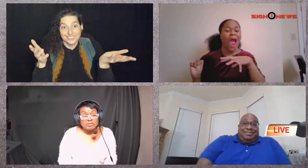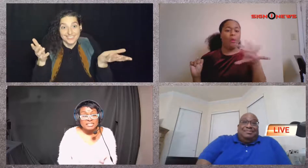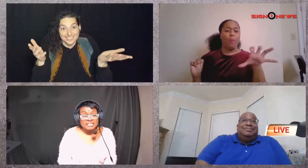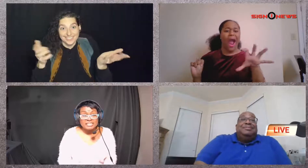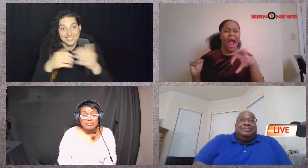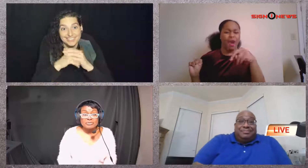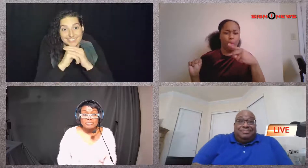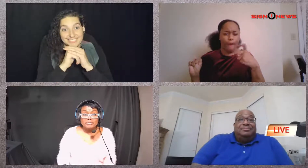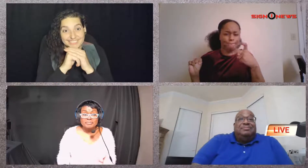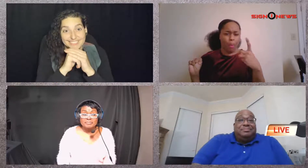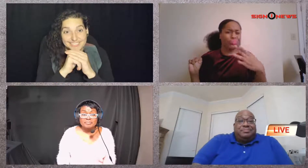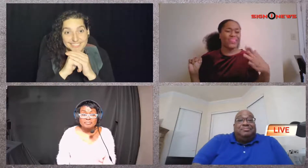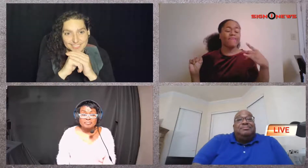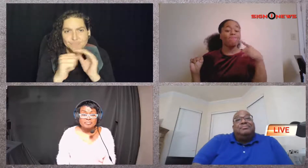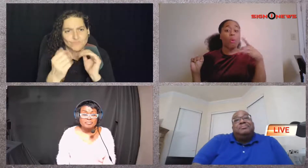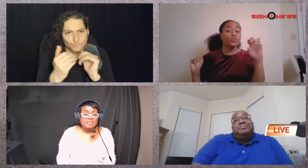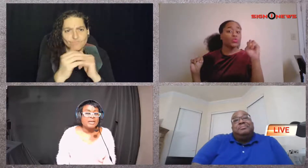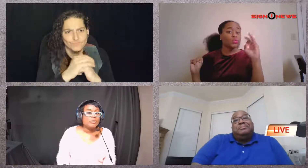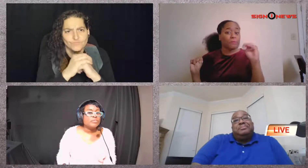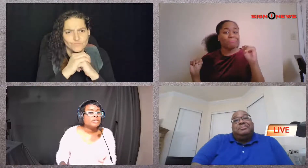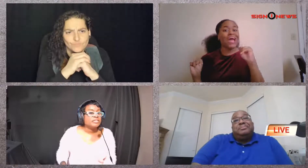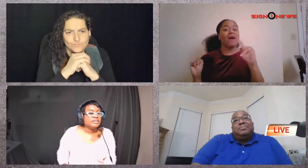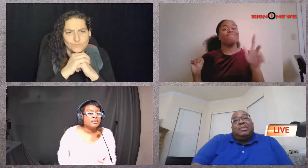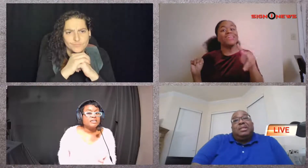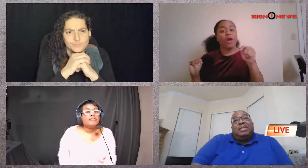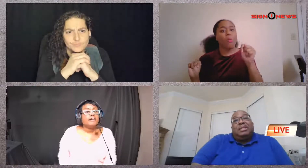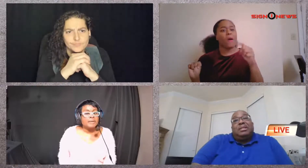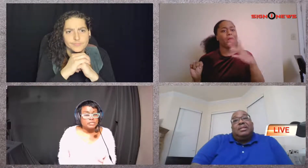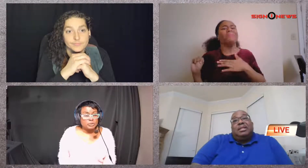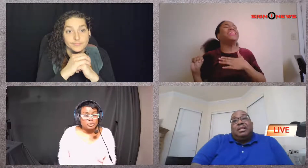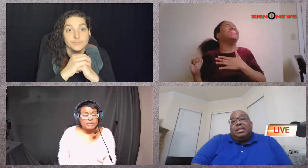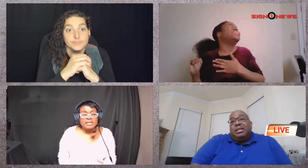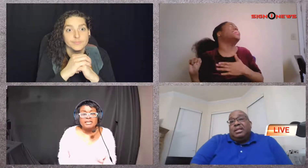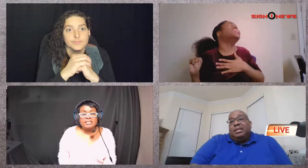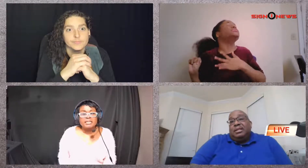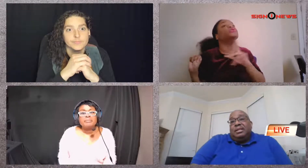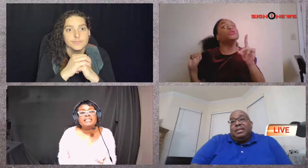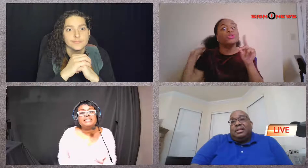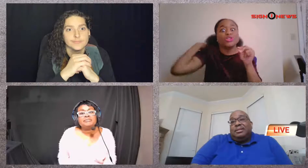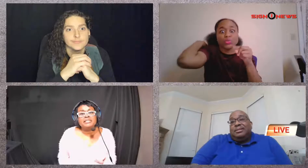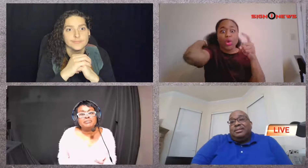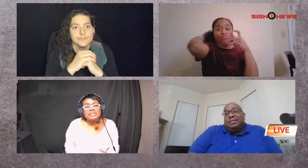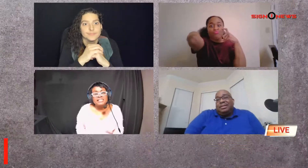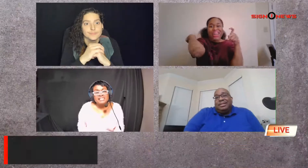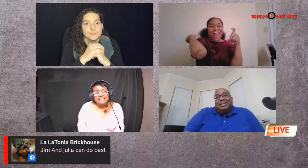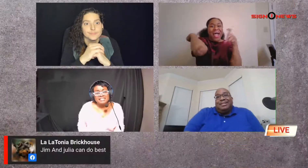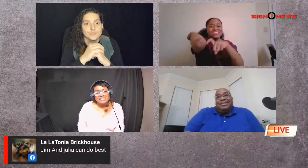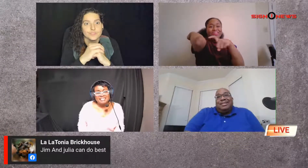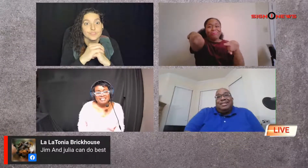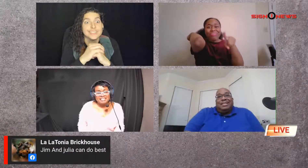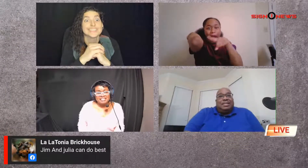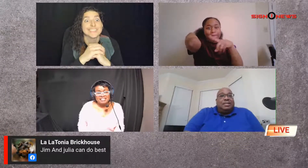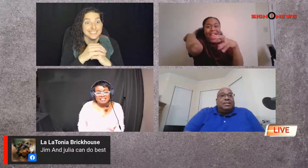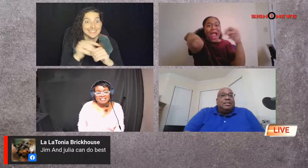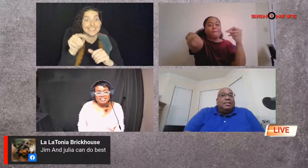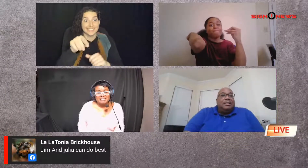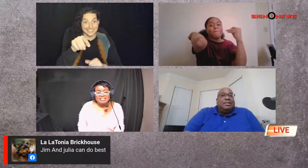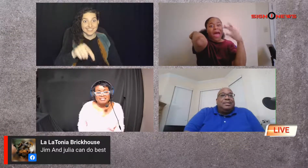Oh, it's true. It's true. And one more thing about social media. Please, please, please.